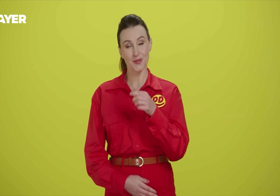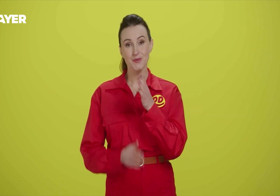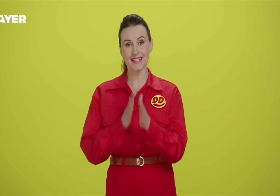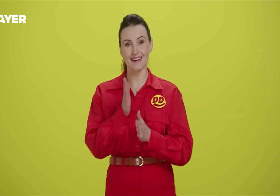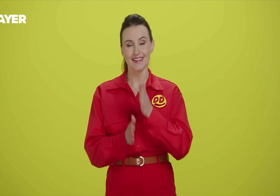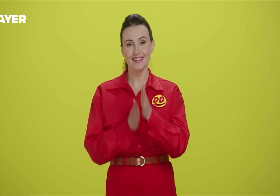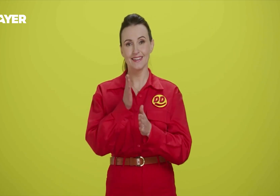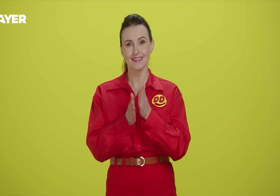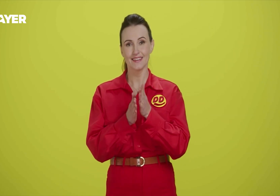You sign.